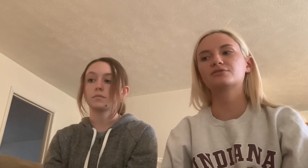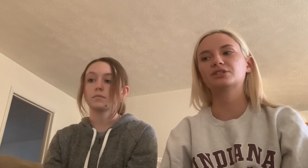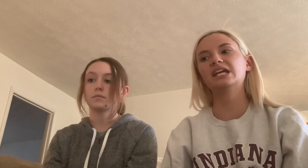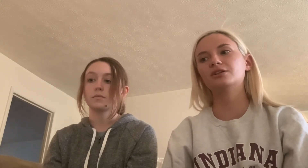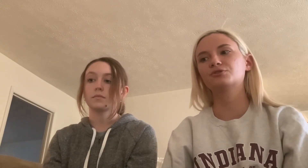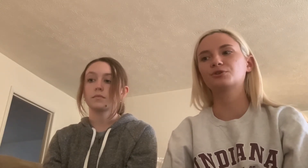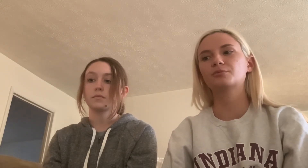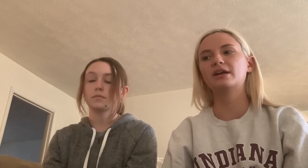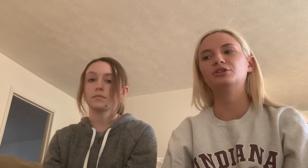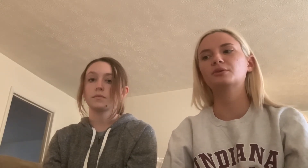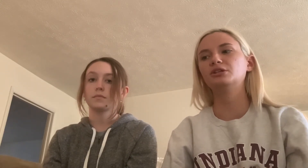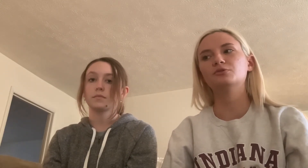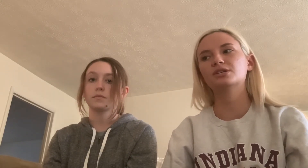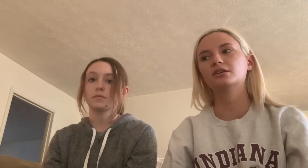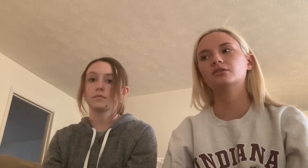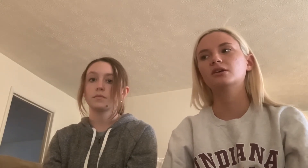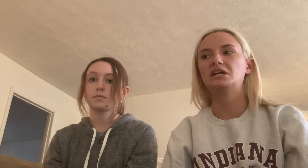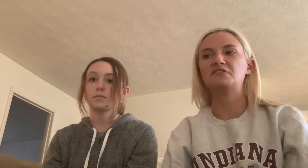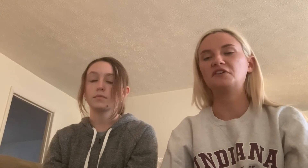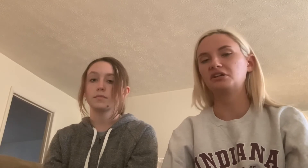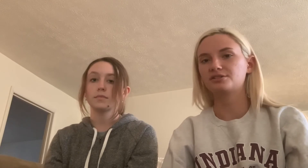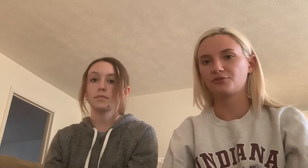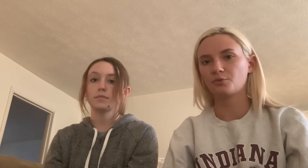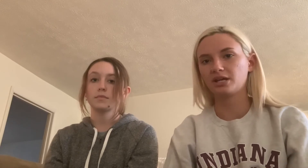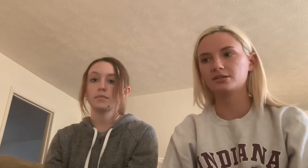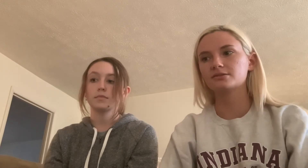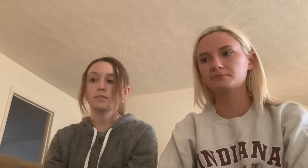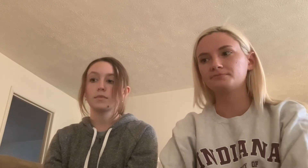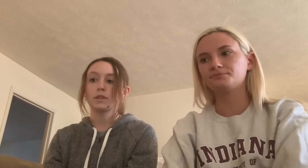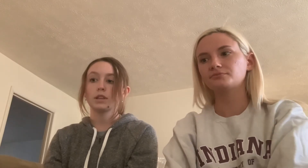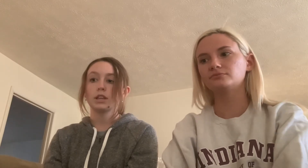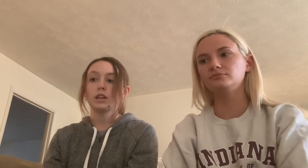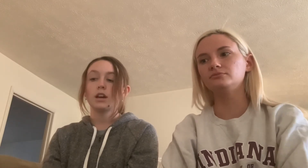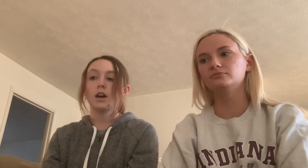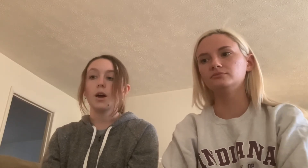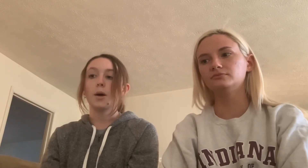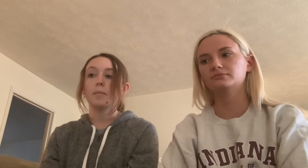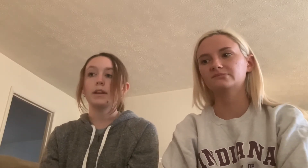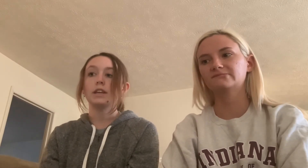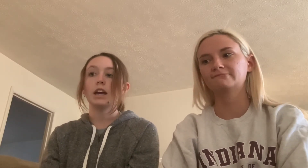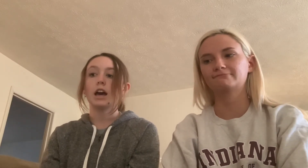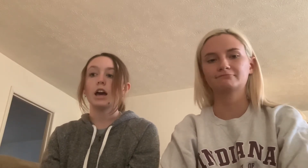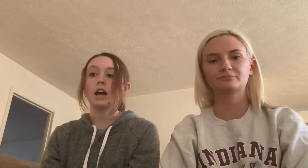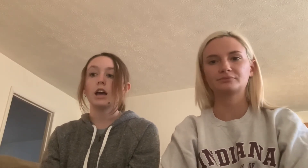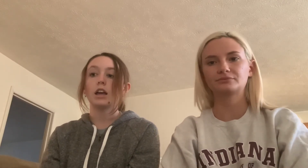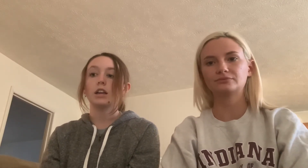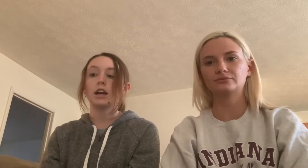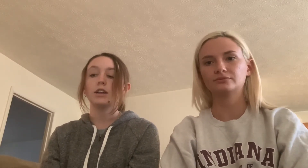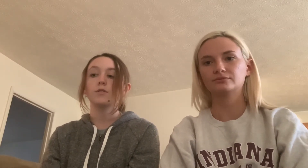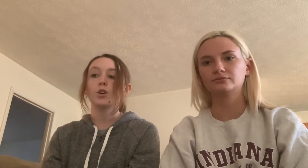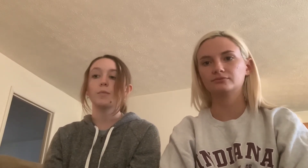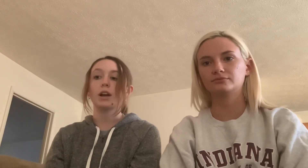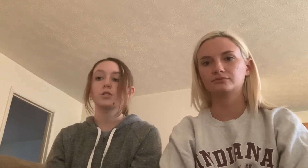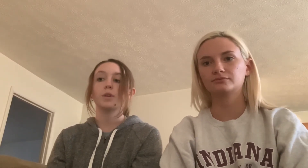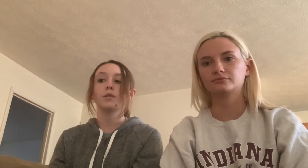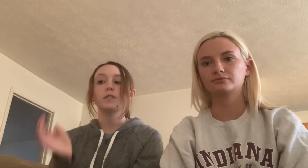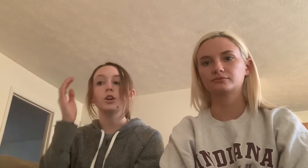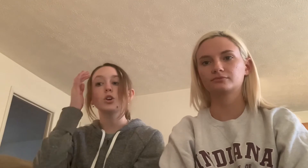age group, and you can use it in various different ways. And yeah, kind of going back to what I was saying